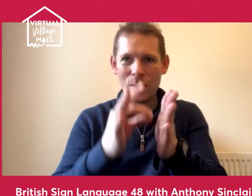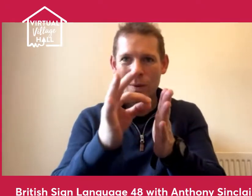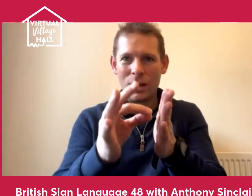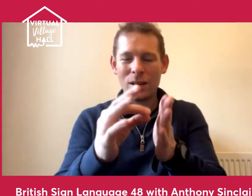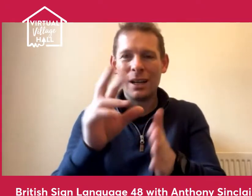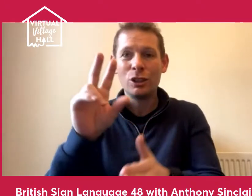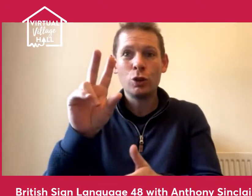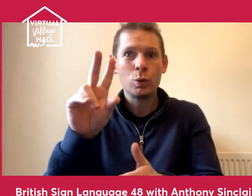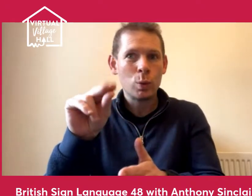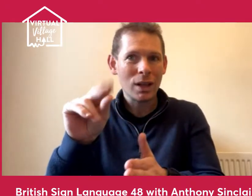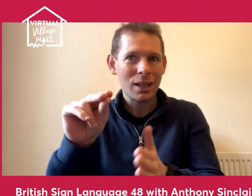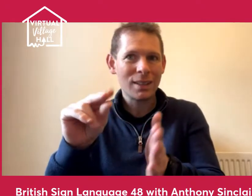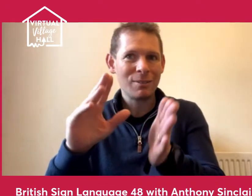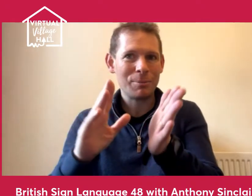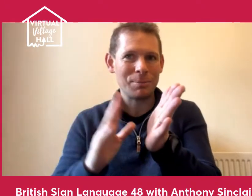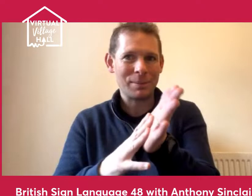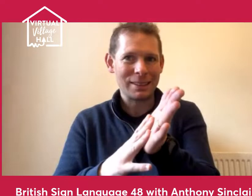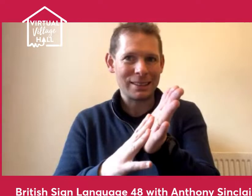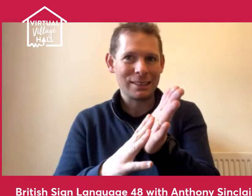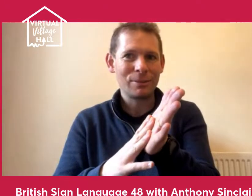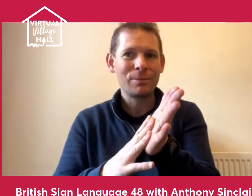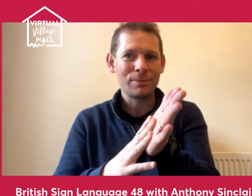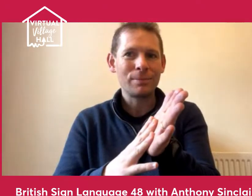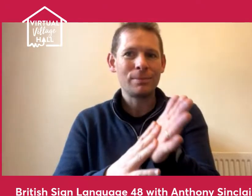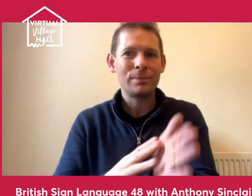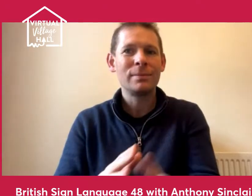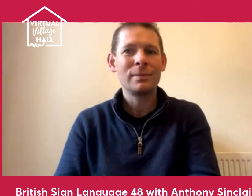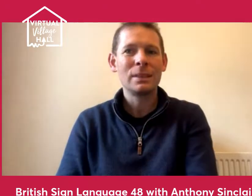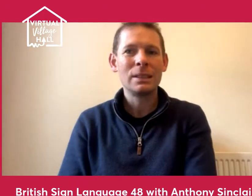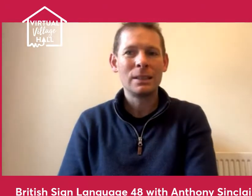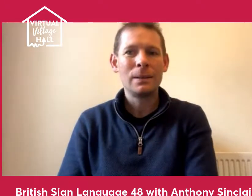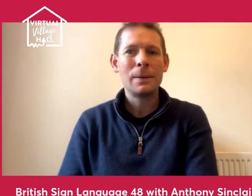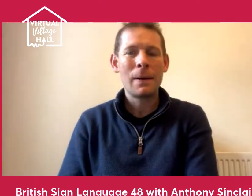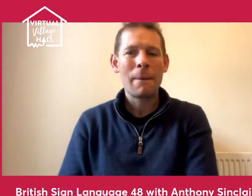1 hour, 12